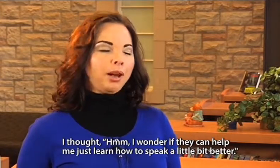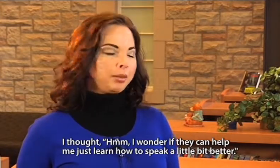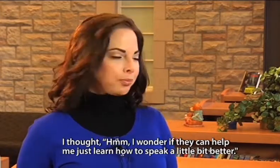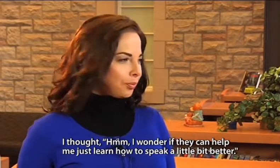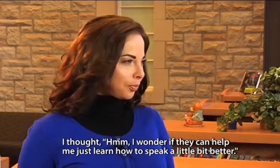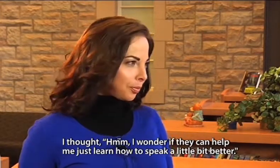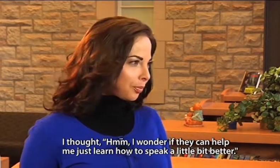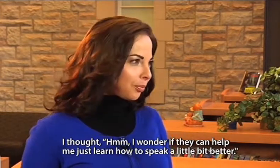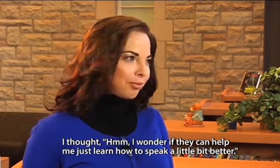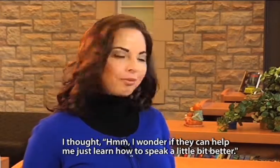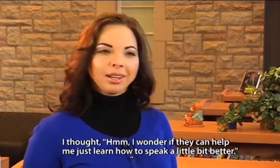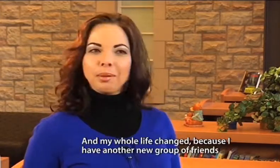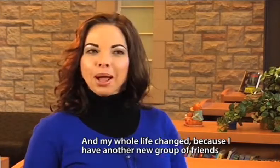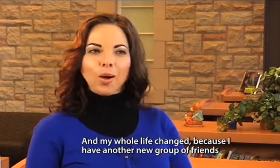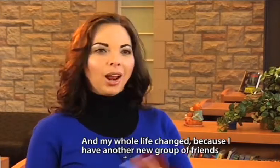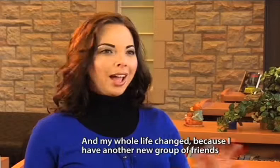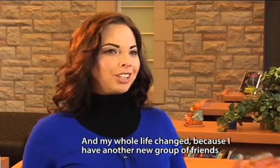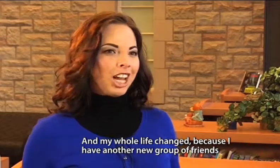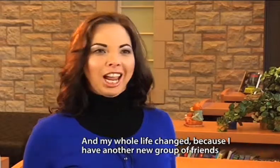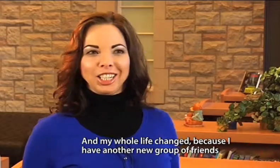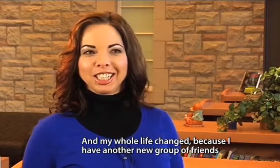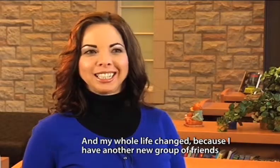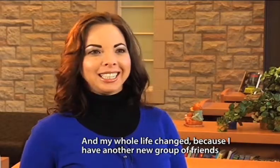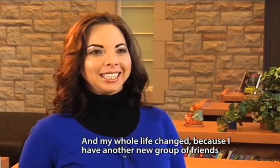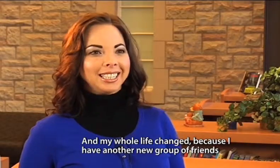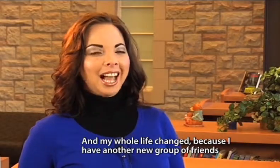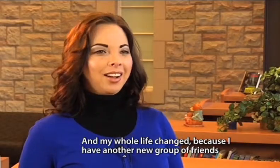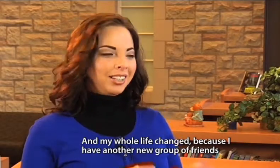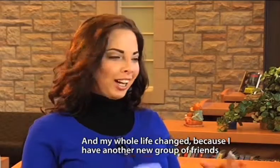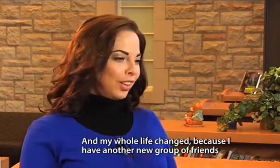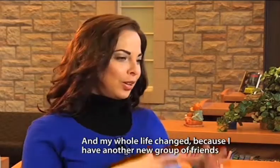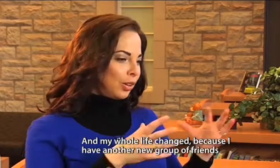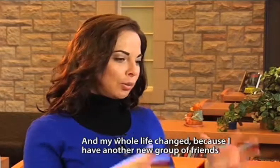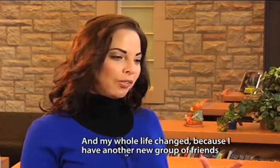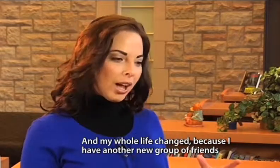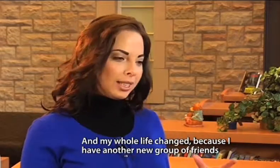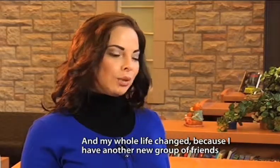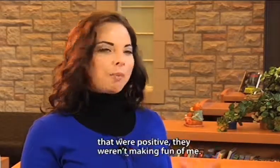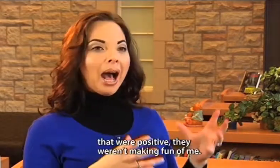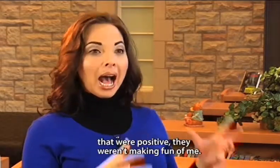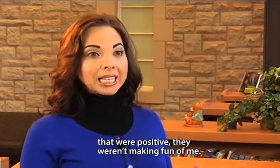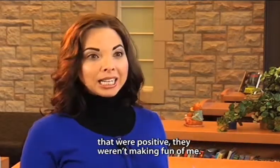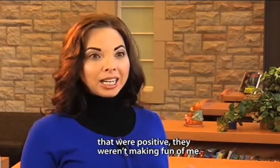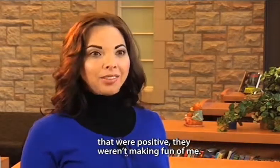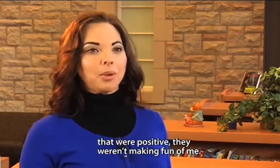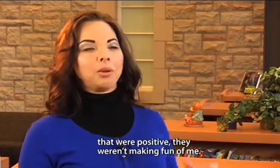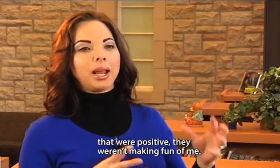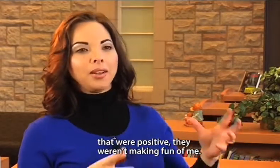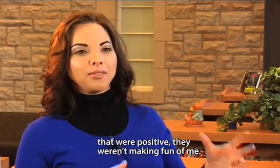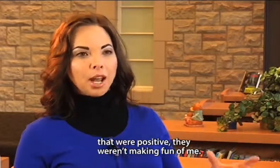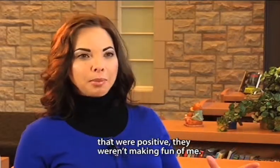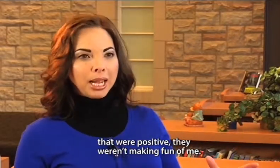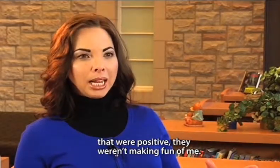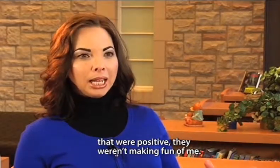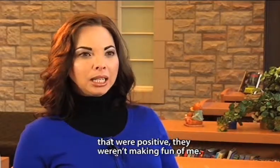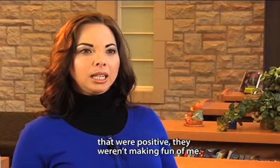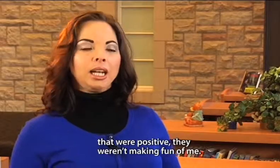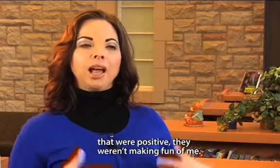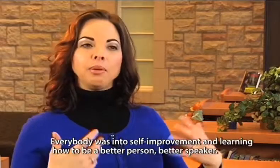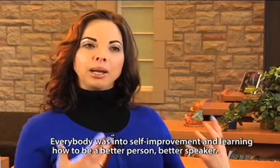better. And my whole life changed because I have another new group of friends that were positive. They weren't making fun of me. Everybody